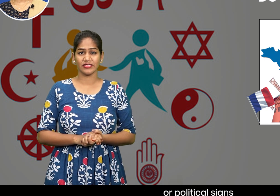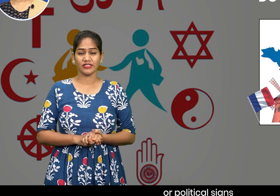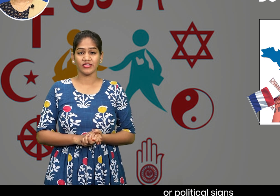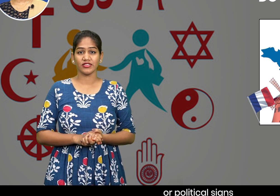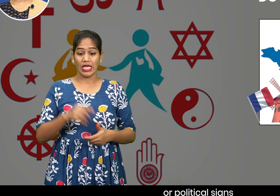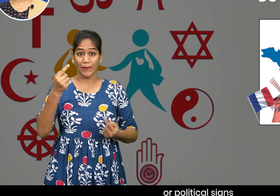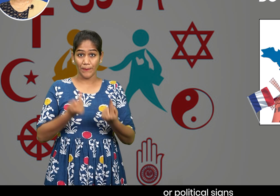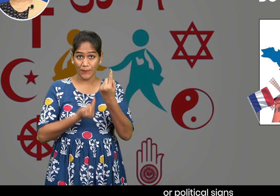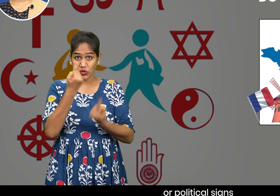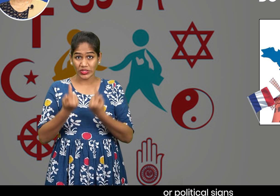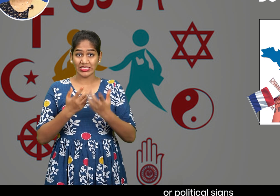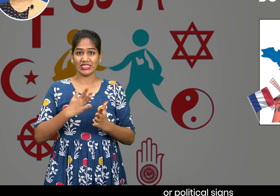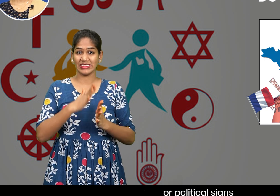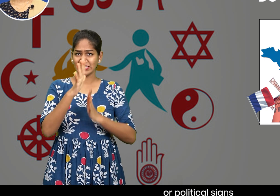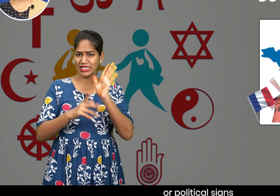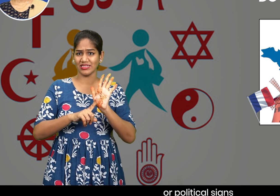or political signs